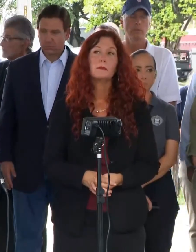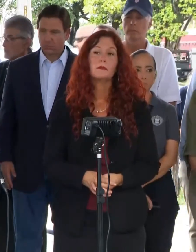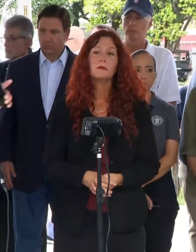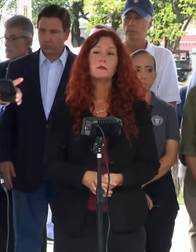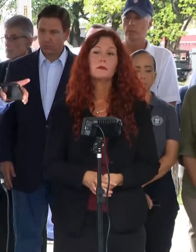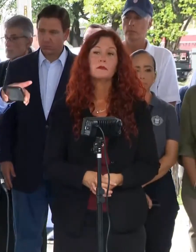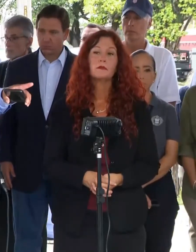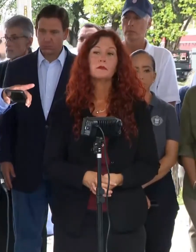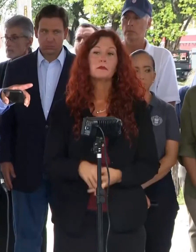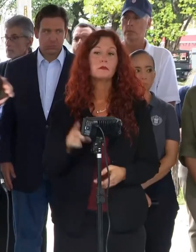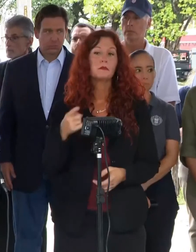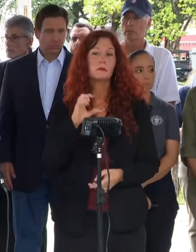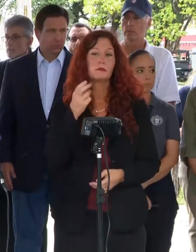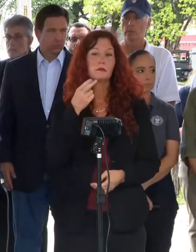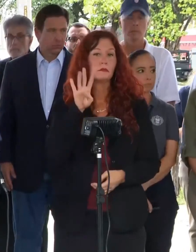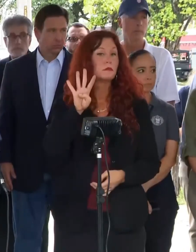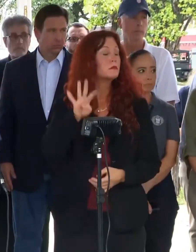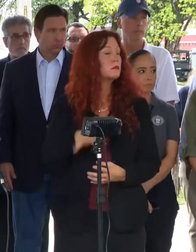Thank you, ma'am. Channel 4.